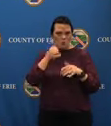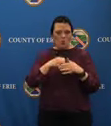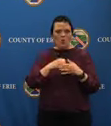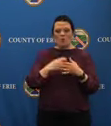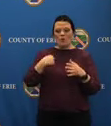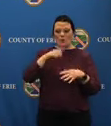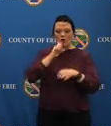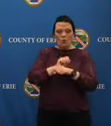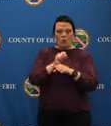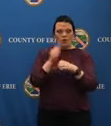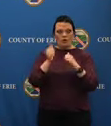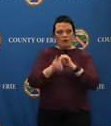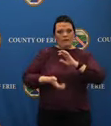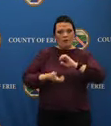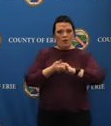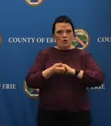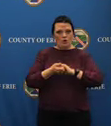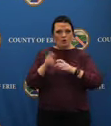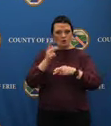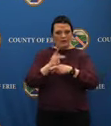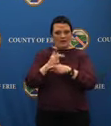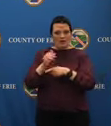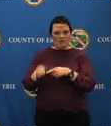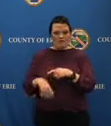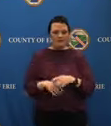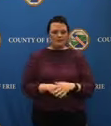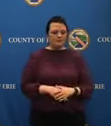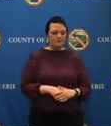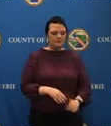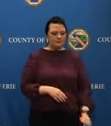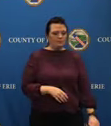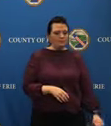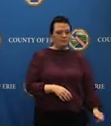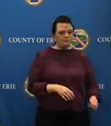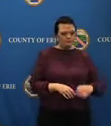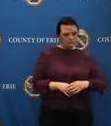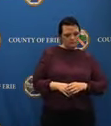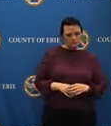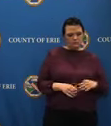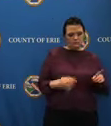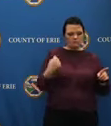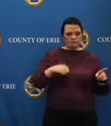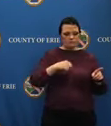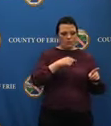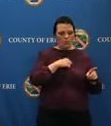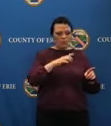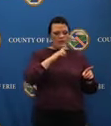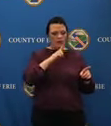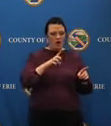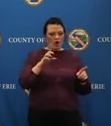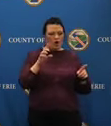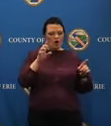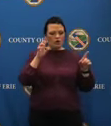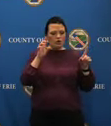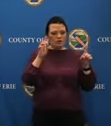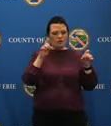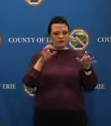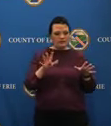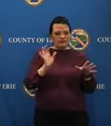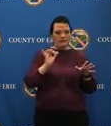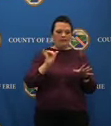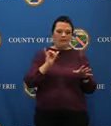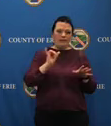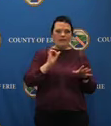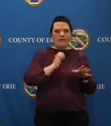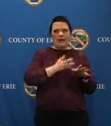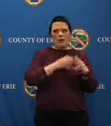are working with our healthcare partners to address that. Doctor? Right, and we are testing people like our essential